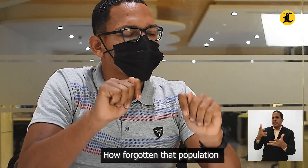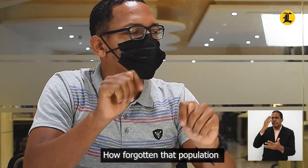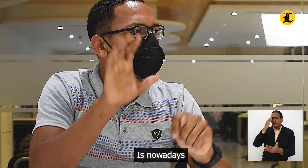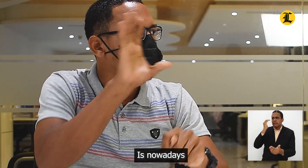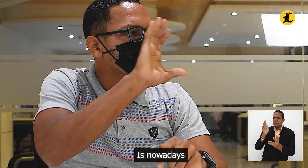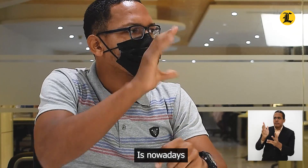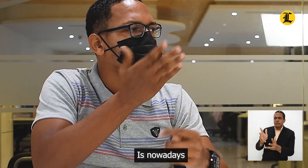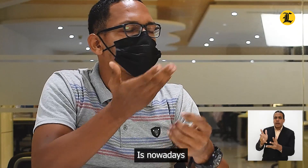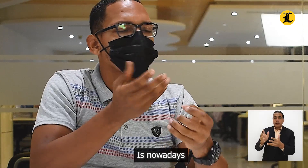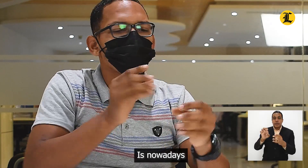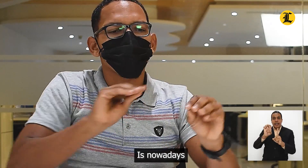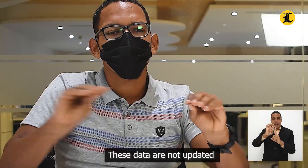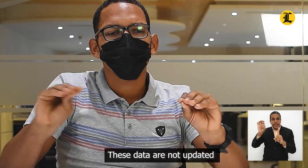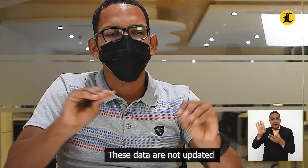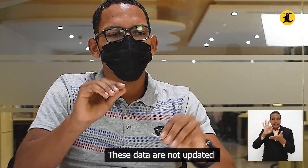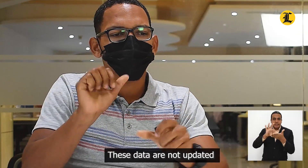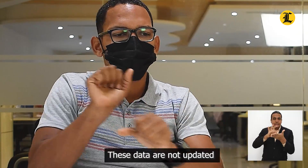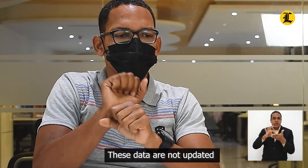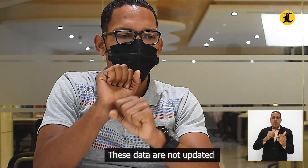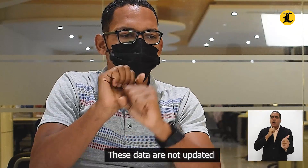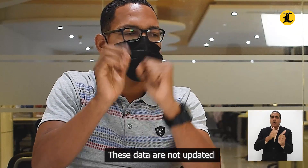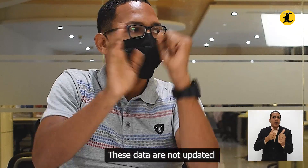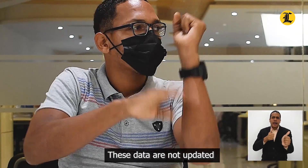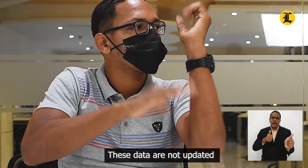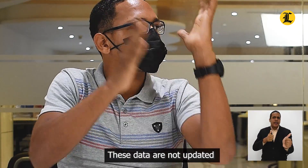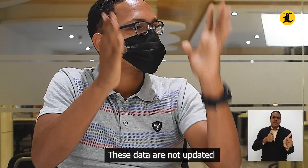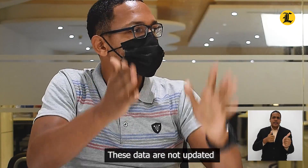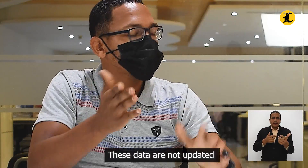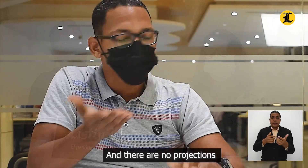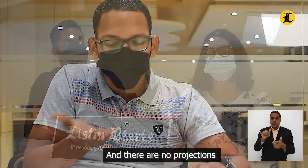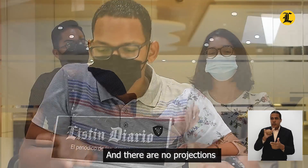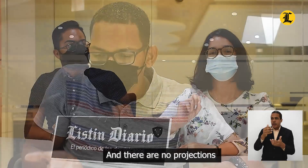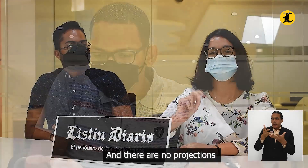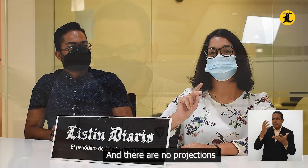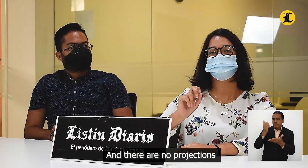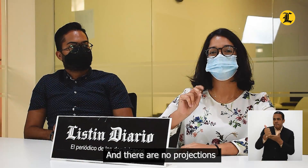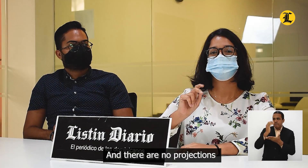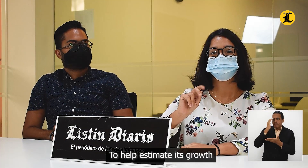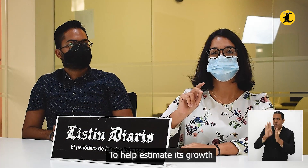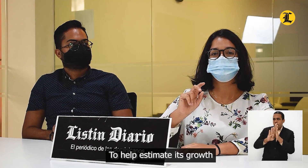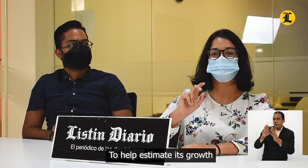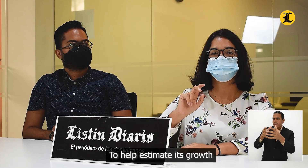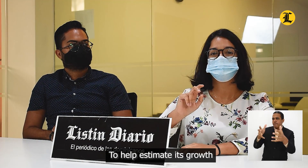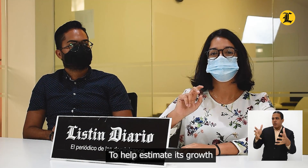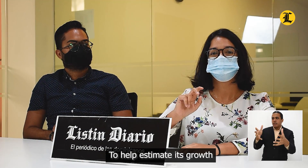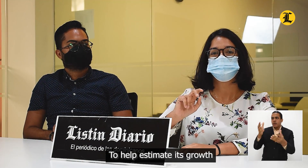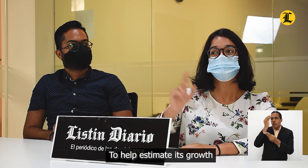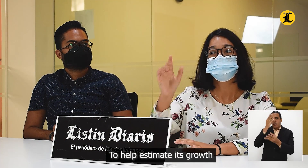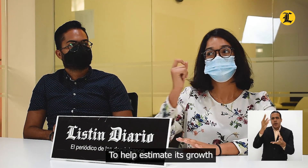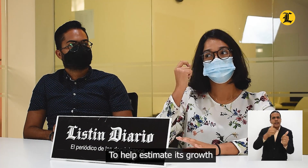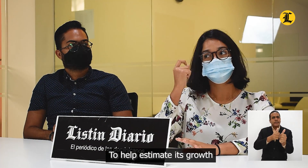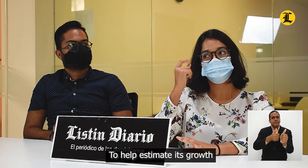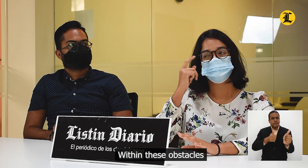the population is nowadays. These data are not updated, and there are no projections to help estimate its